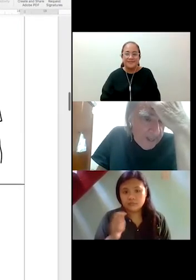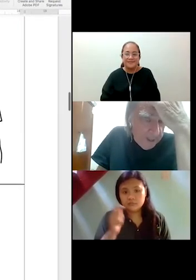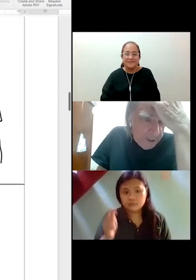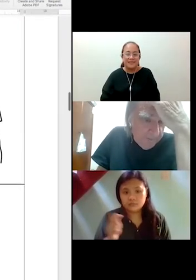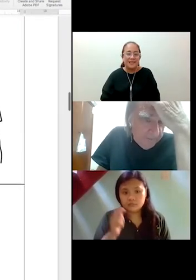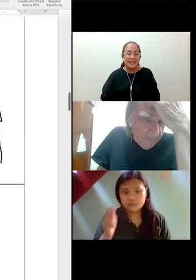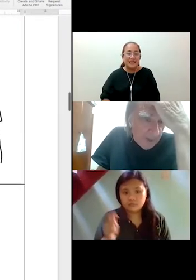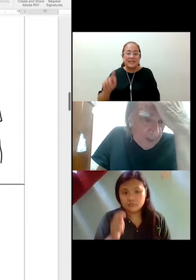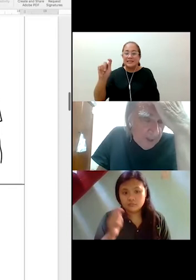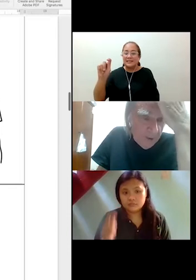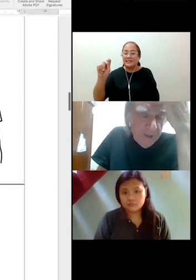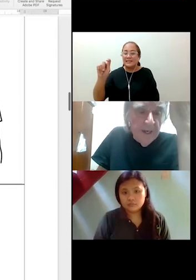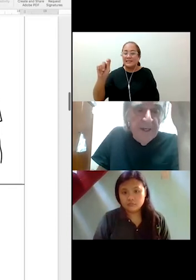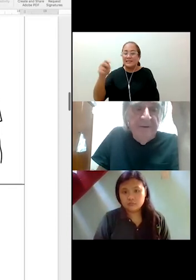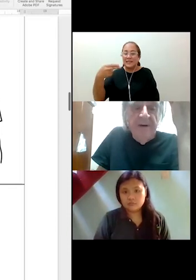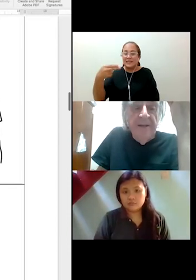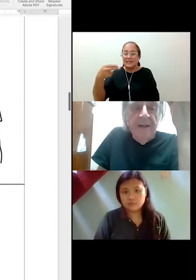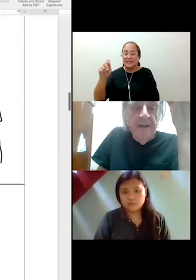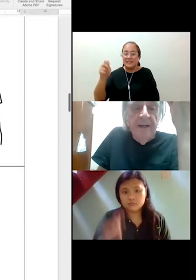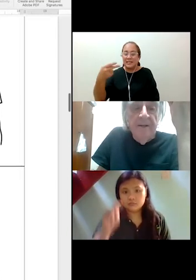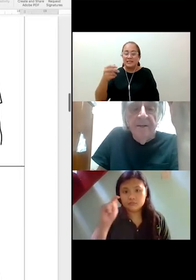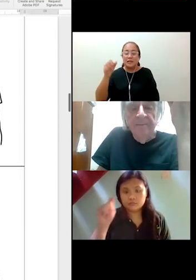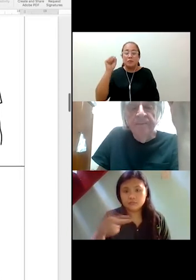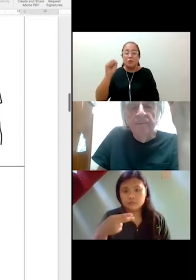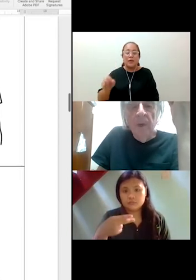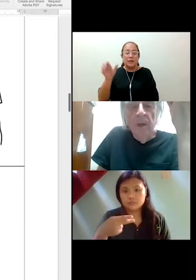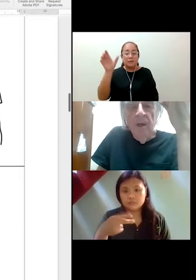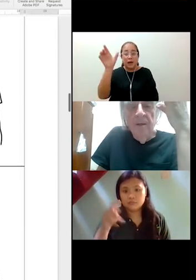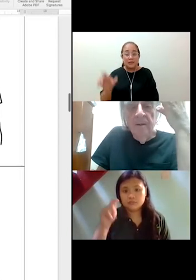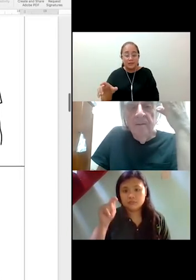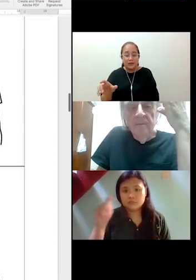And TH, you can classify that as